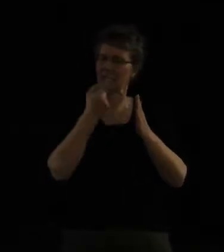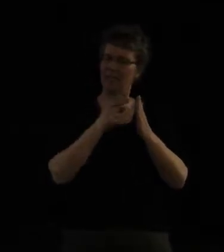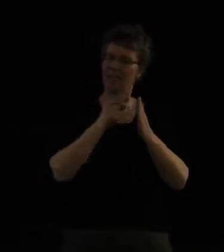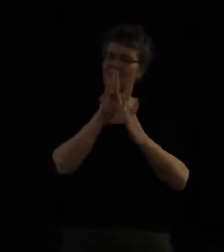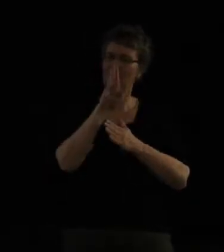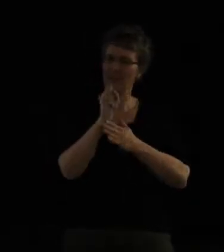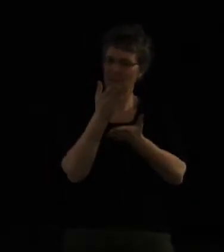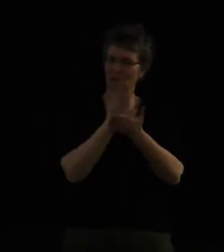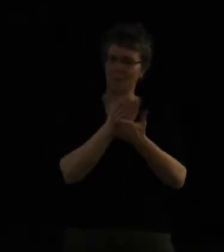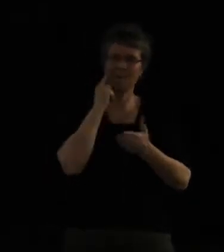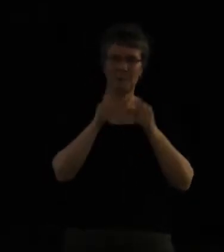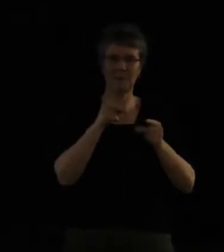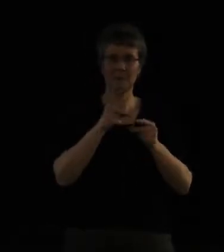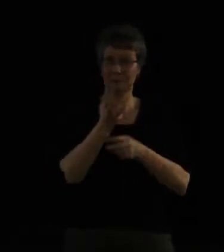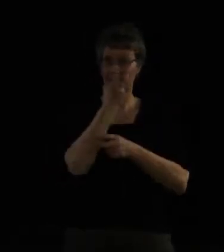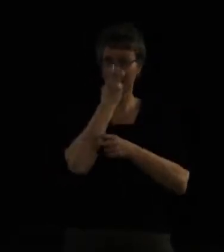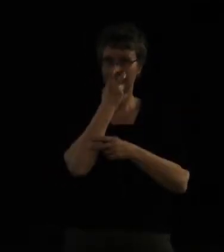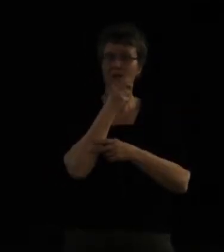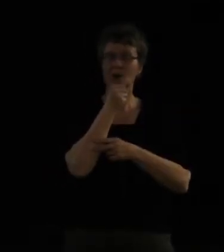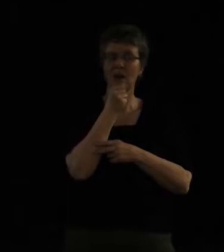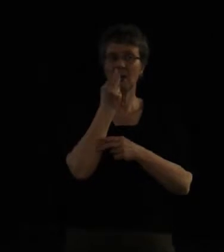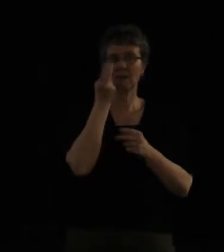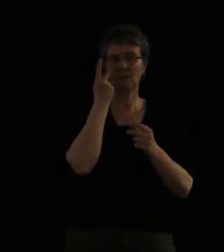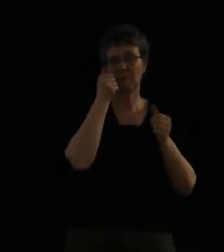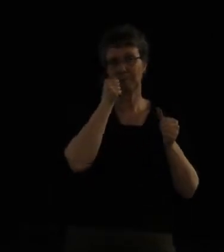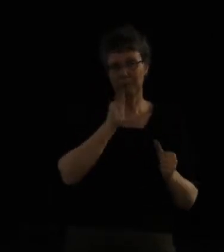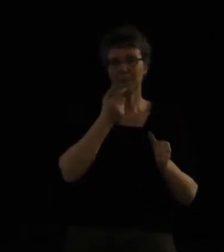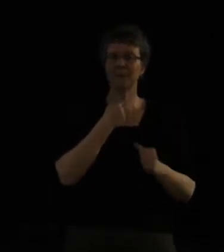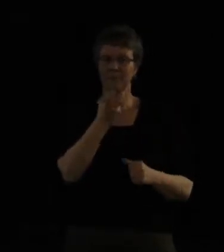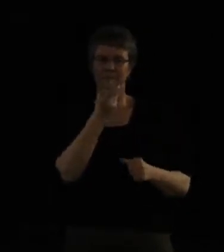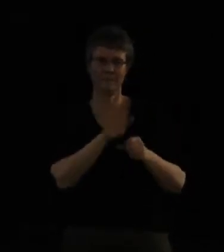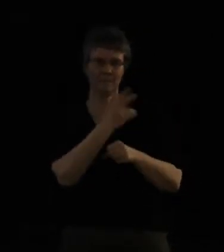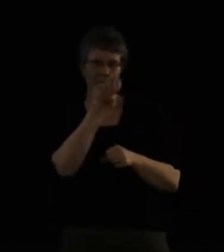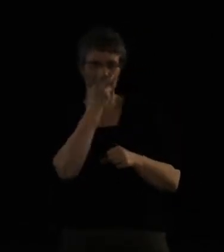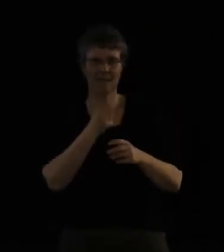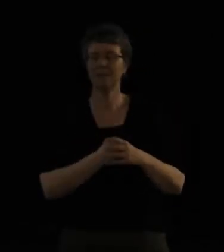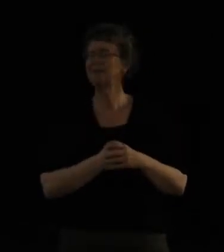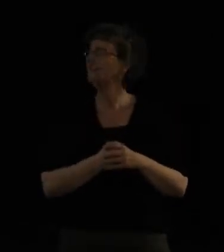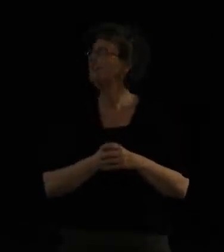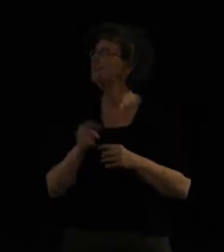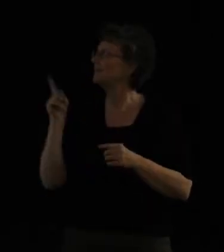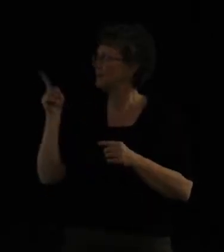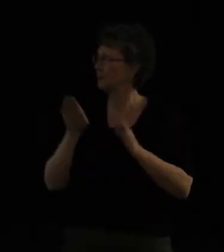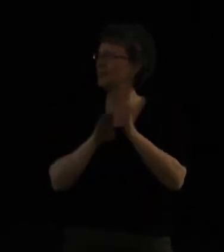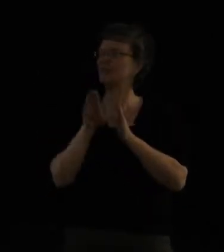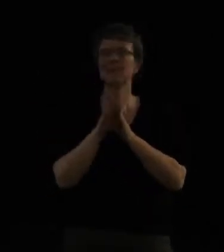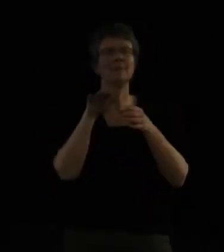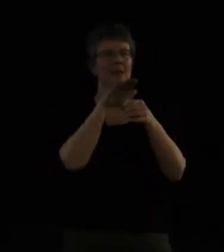we created a situation where we would use a lot of color and texture contrast that would allow somebody using a cane, for example, or their feet, they could feel